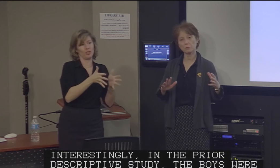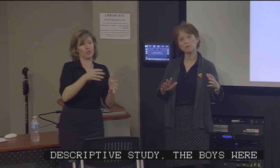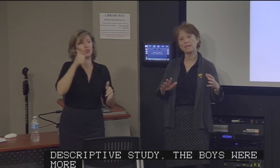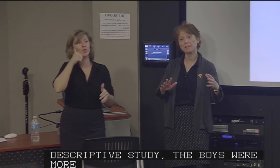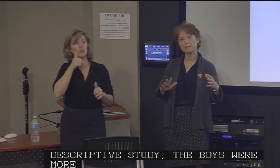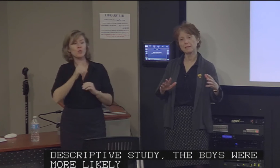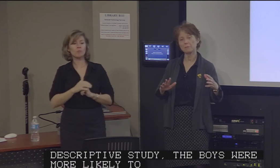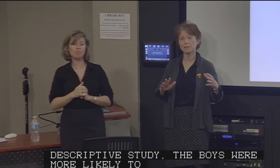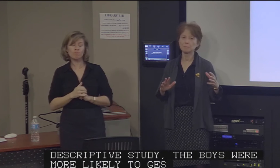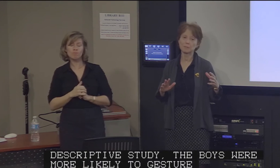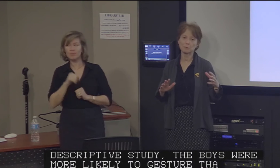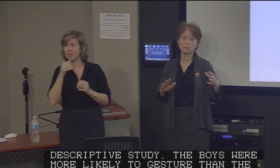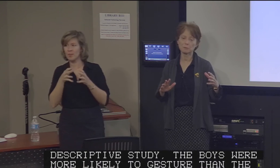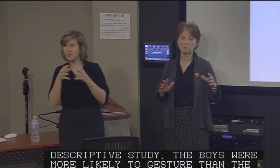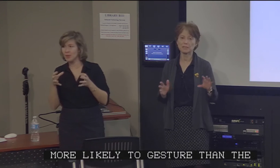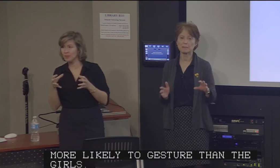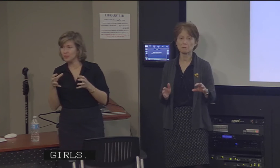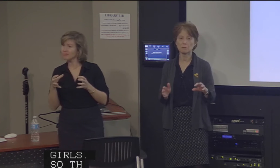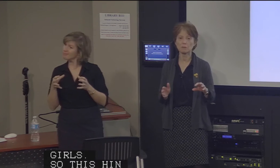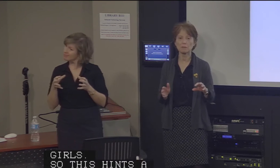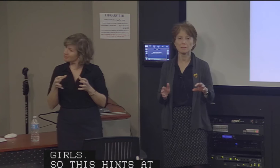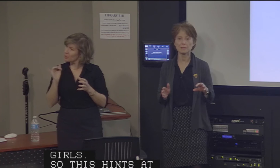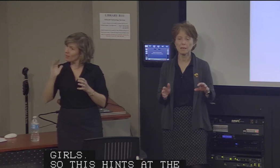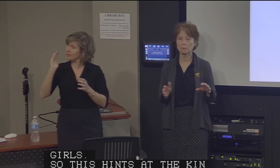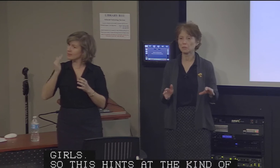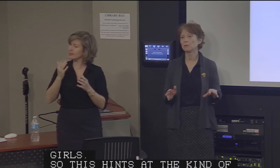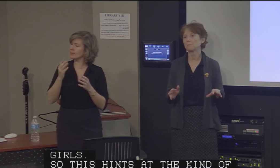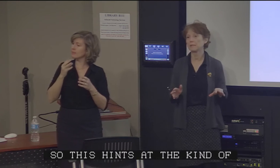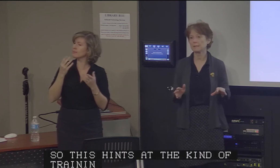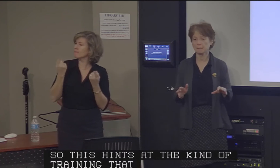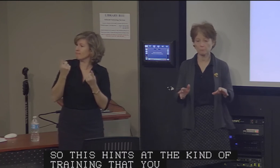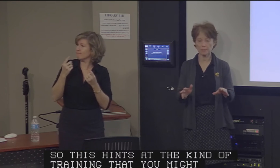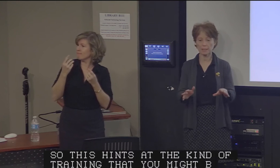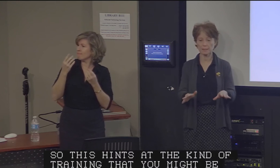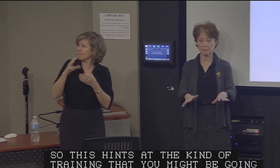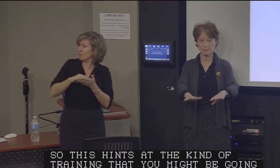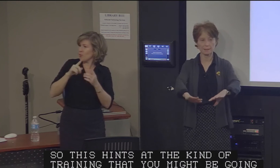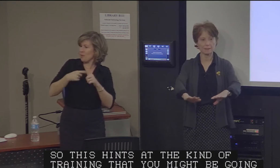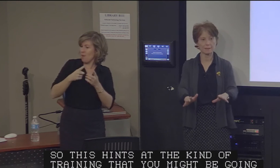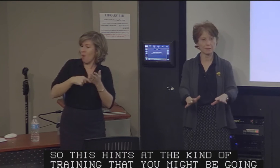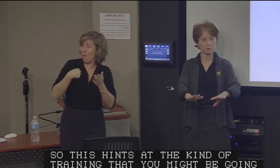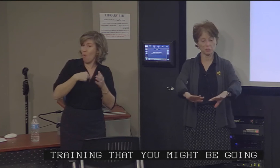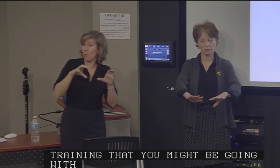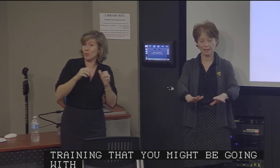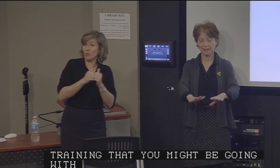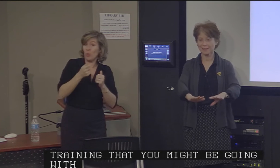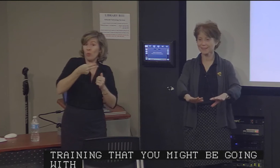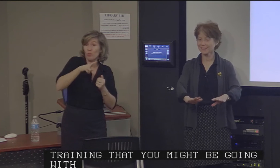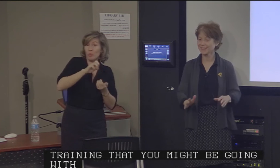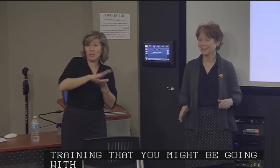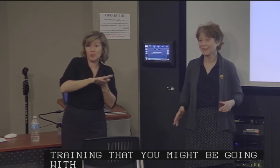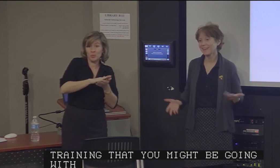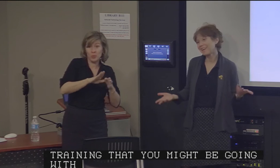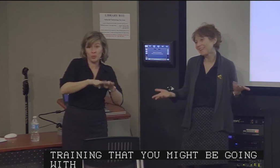of training that you might be doing with preschool girls, which could be as simple as use your